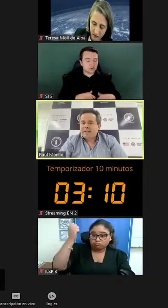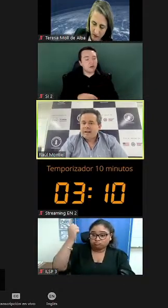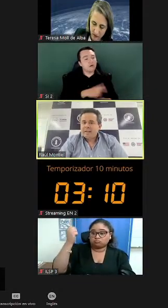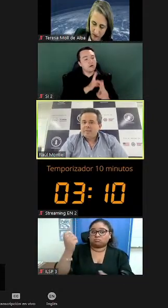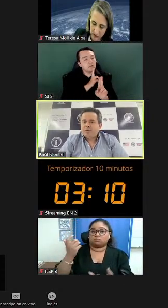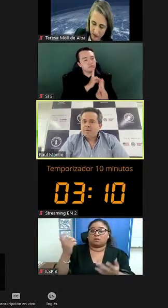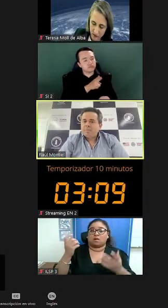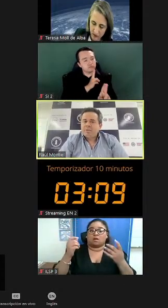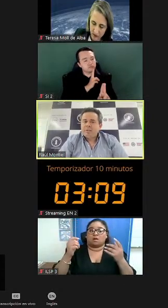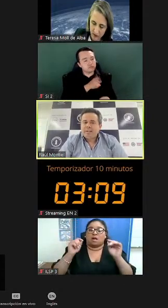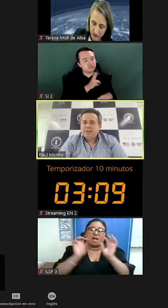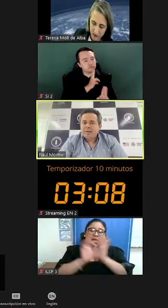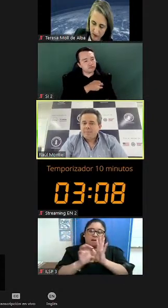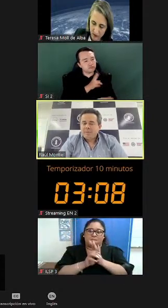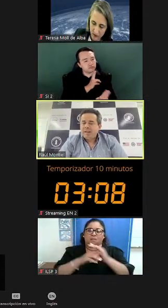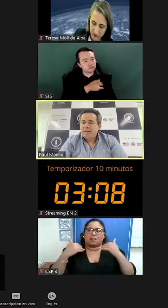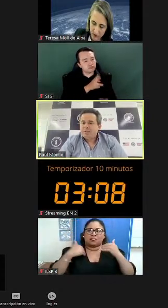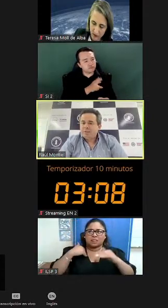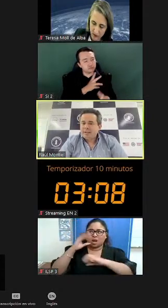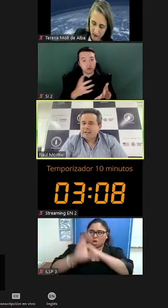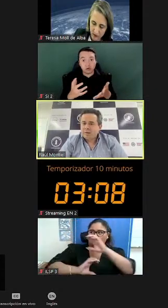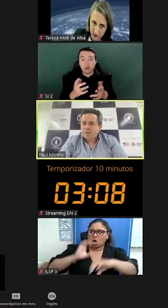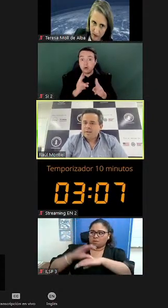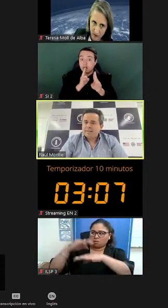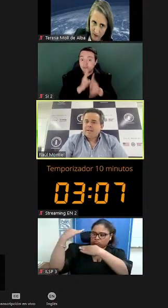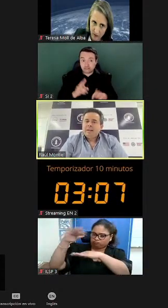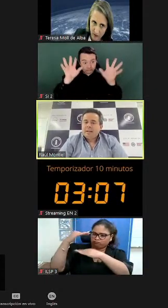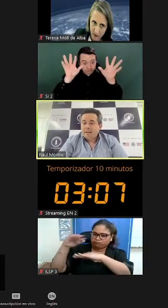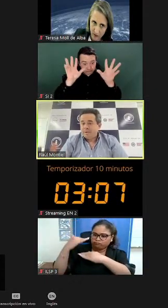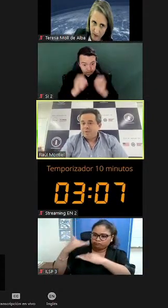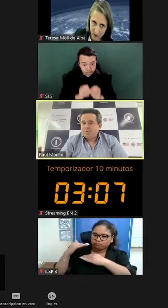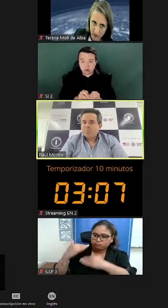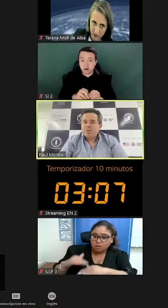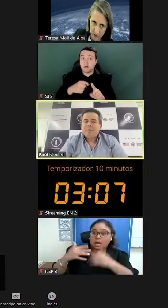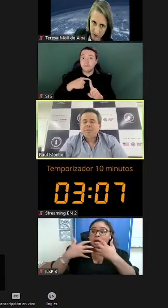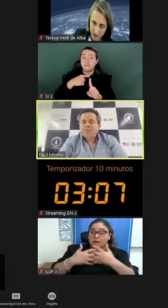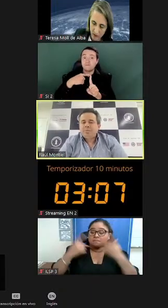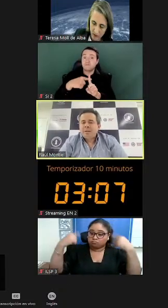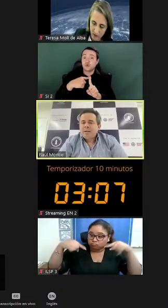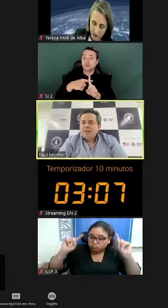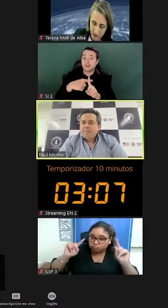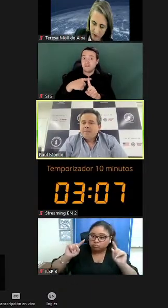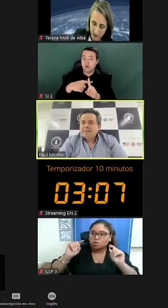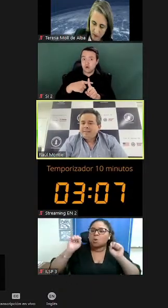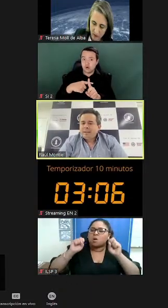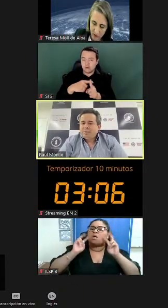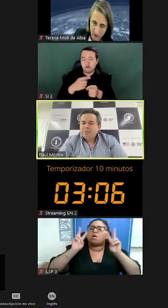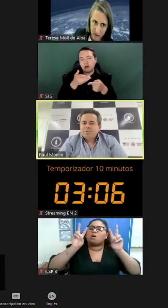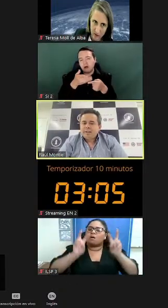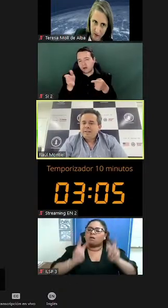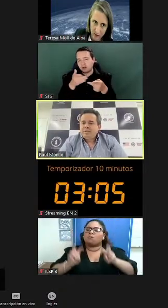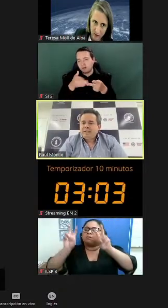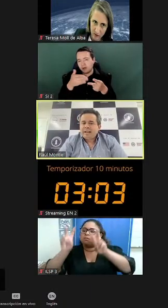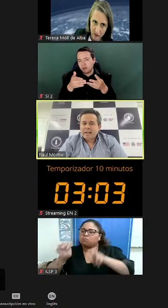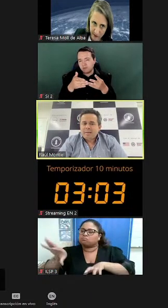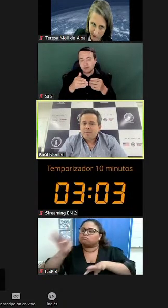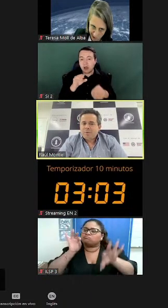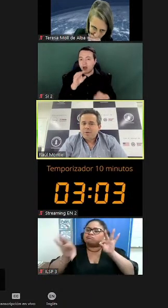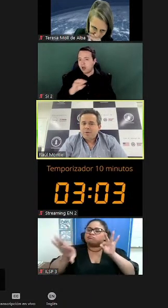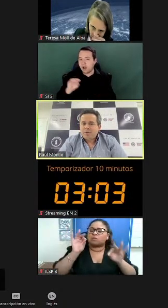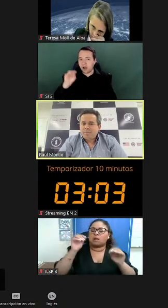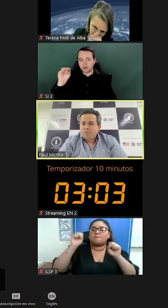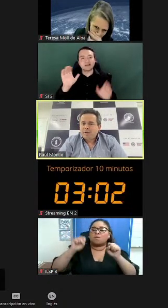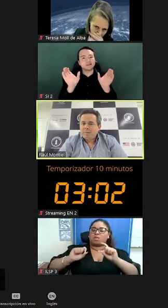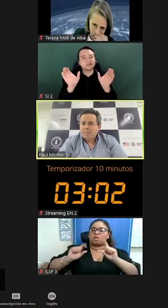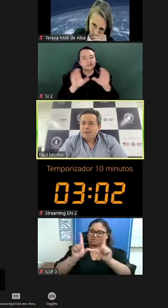are able to positively get scored in these indicators one dimension at a